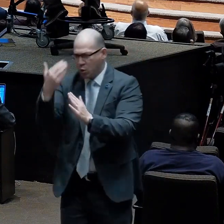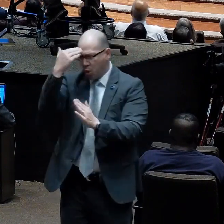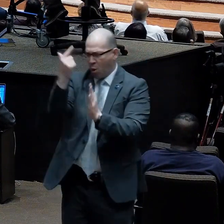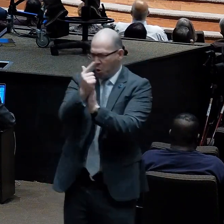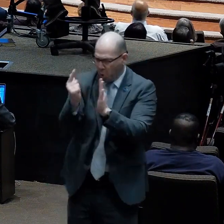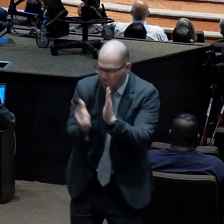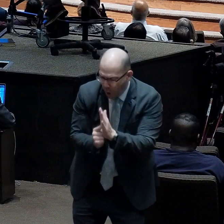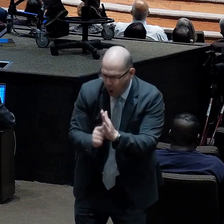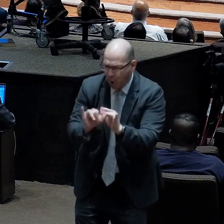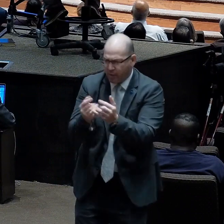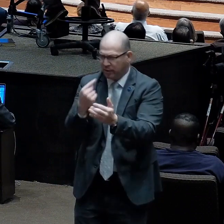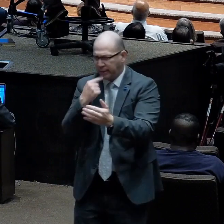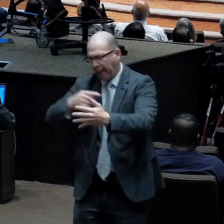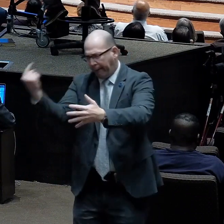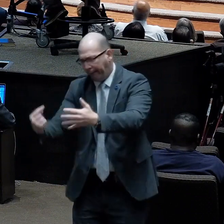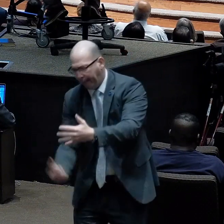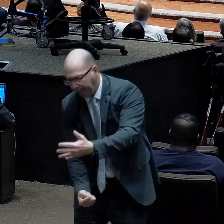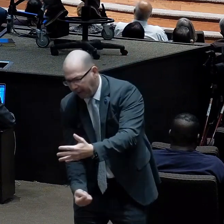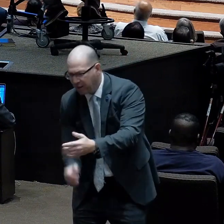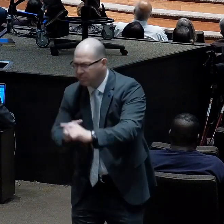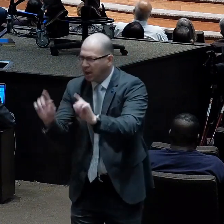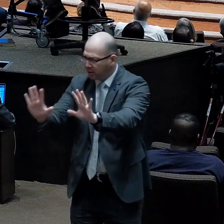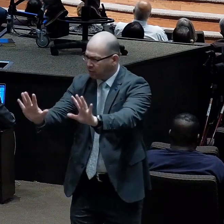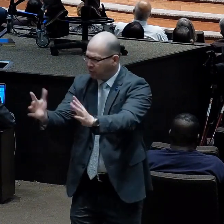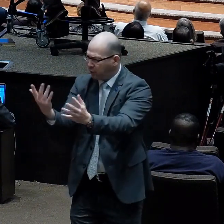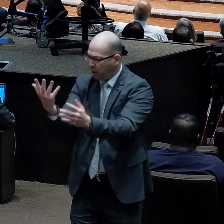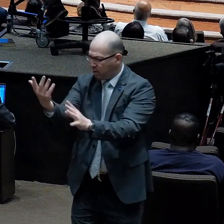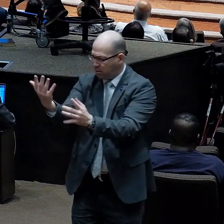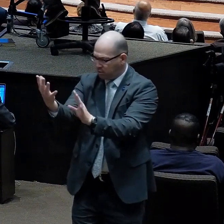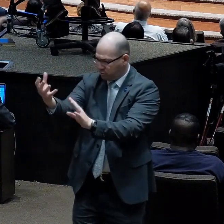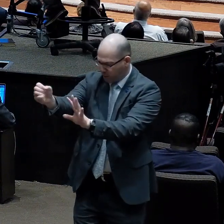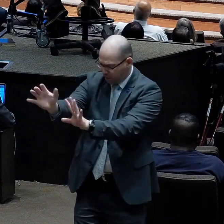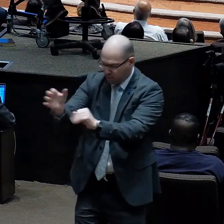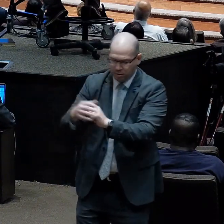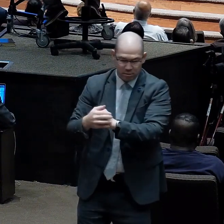that. But how are you tonight at showing mercy?